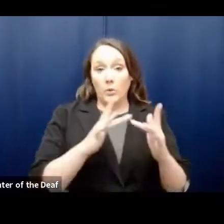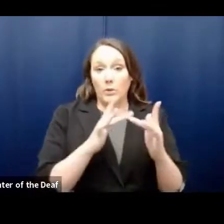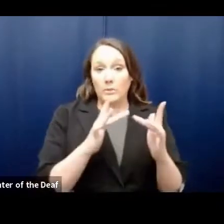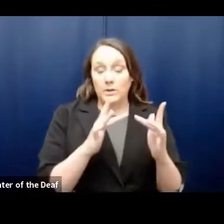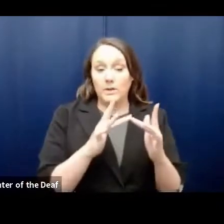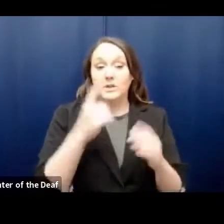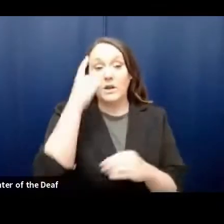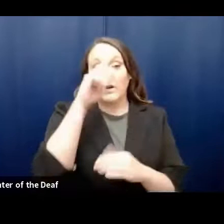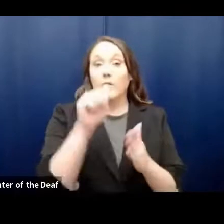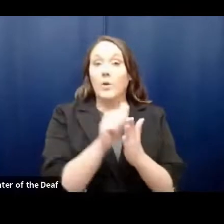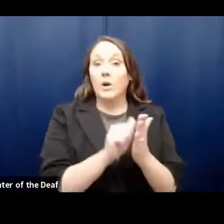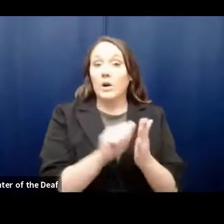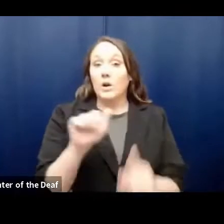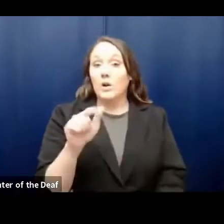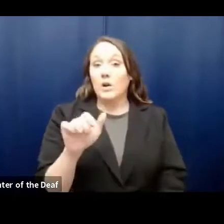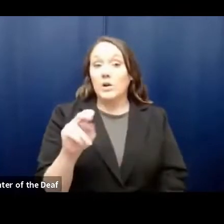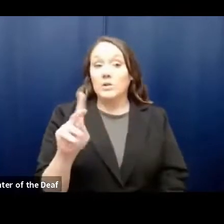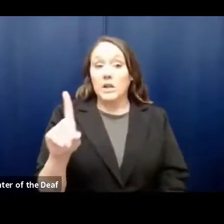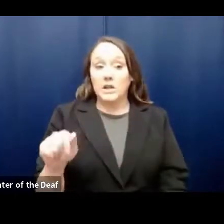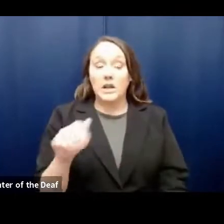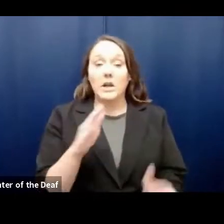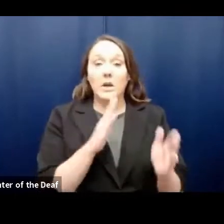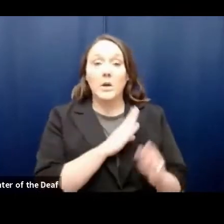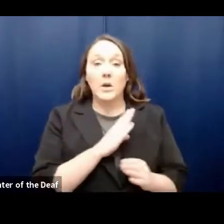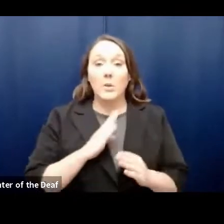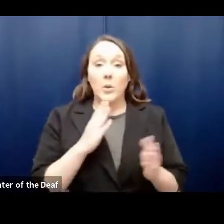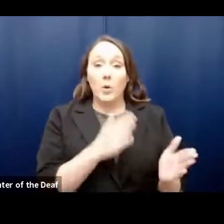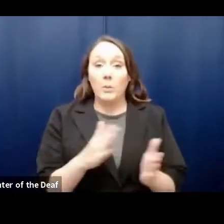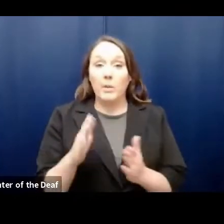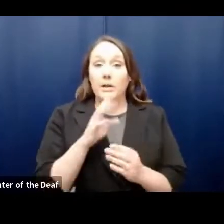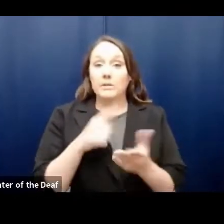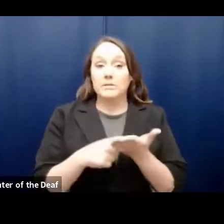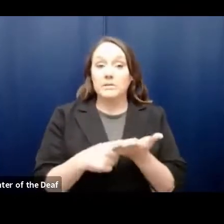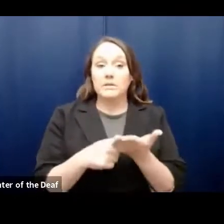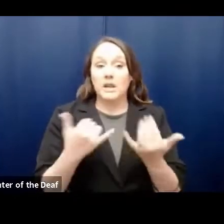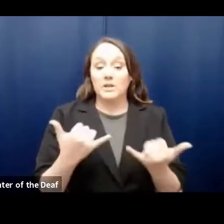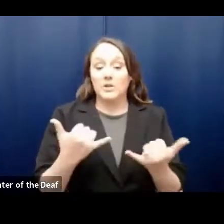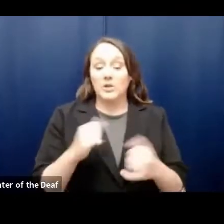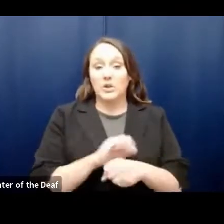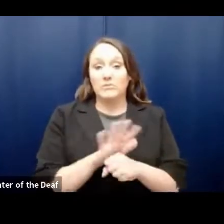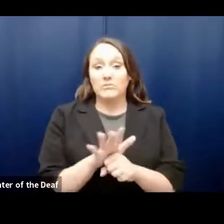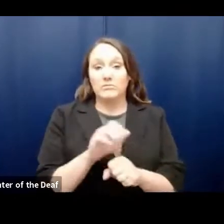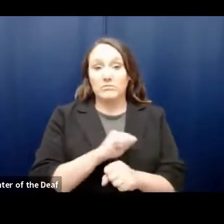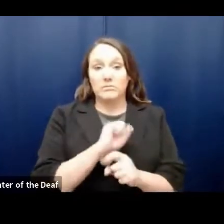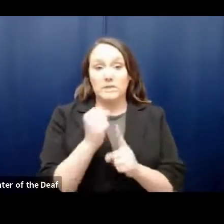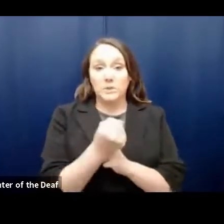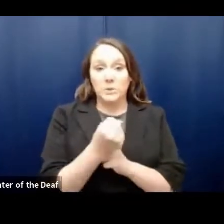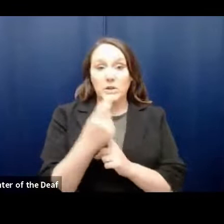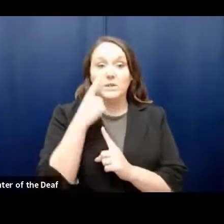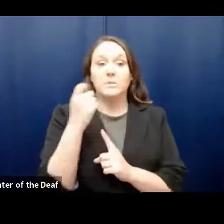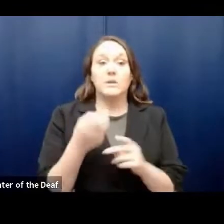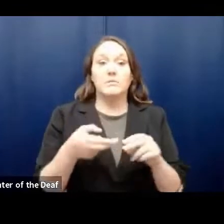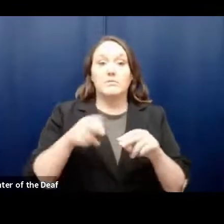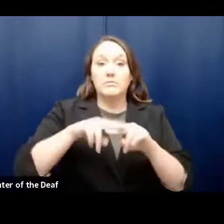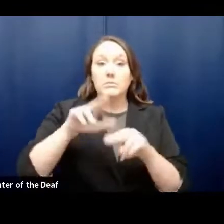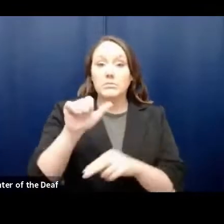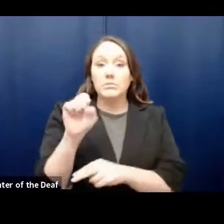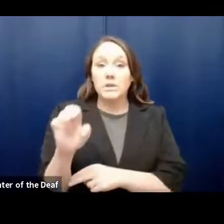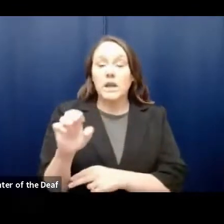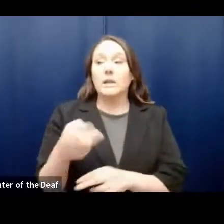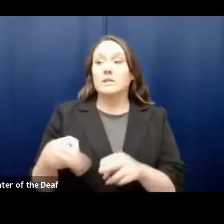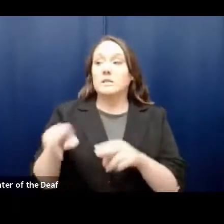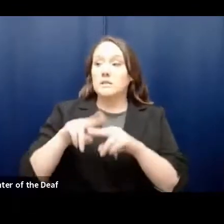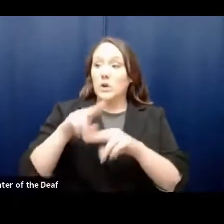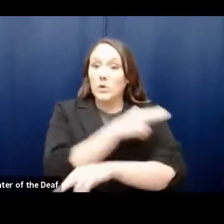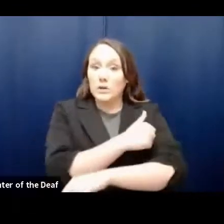the agenda, the board plans to discuss the current COVID-19 situation, given the rise in cases, hospitalizations,